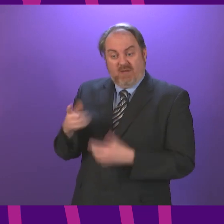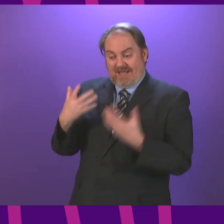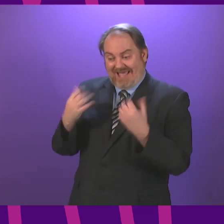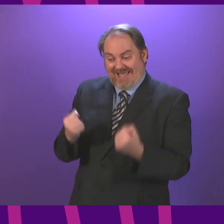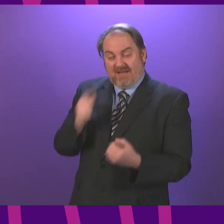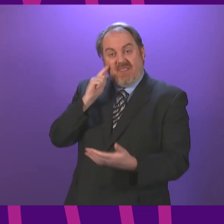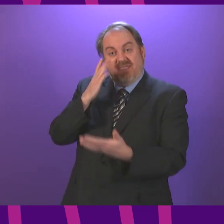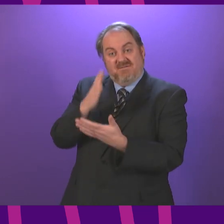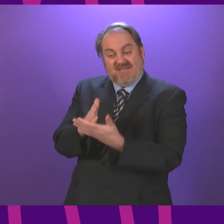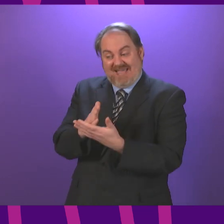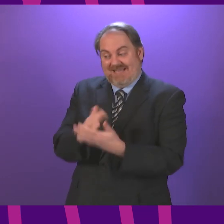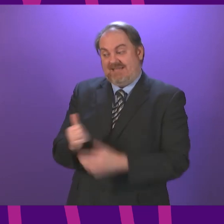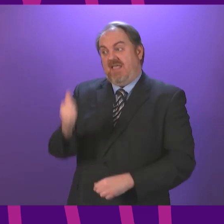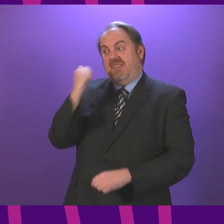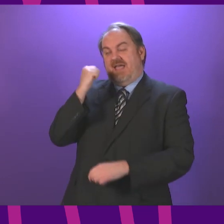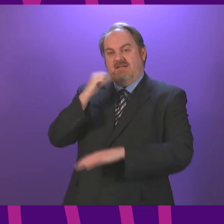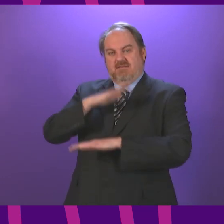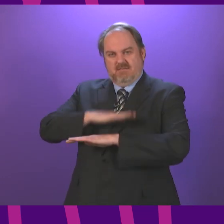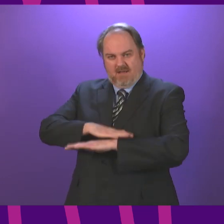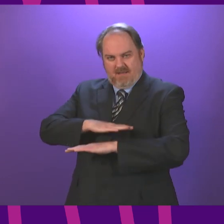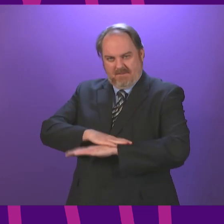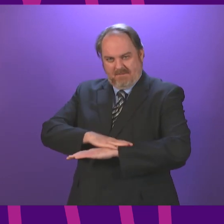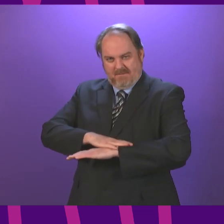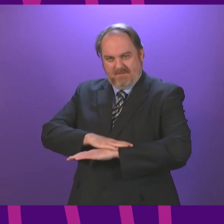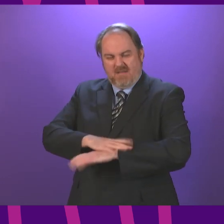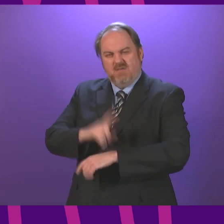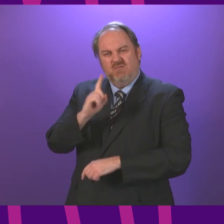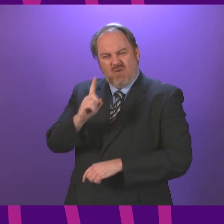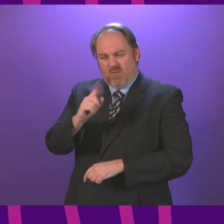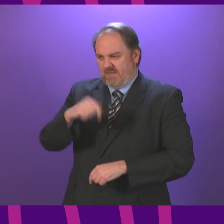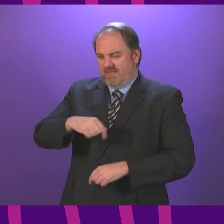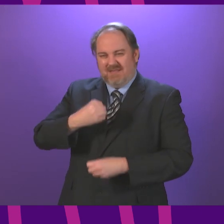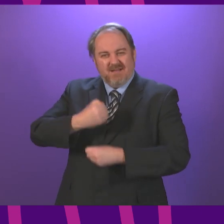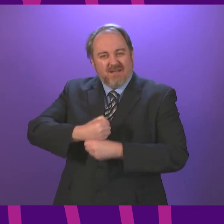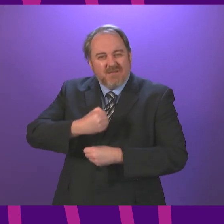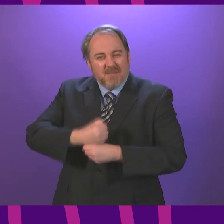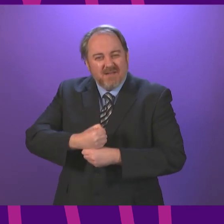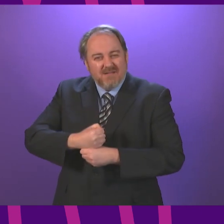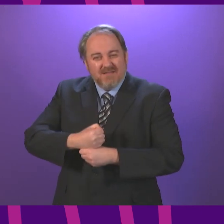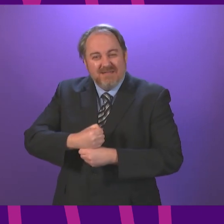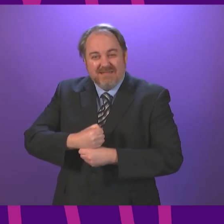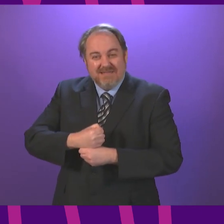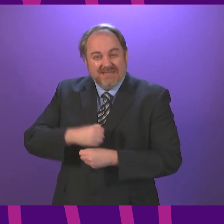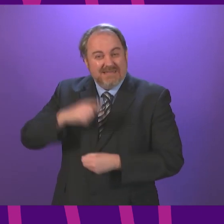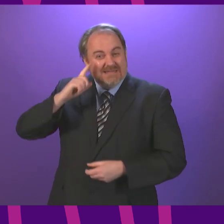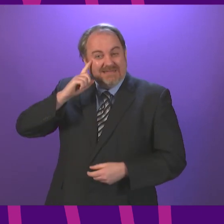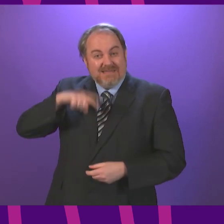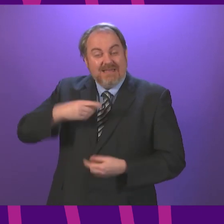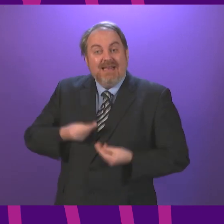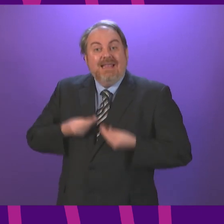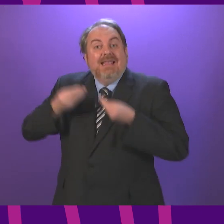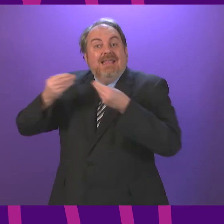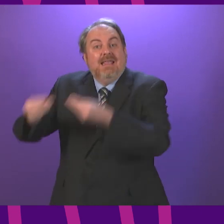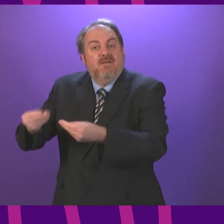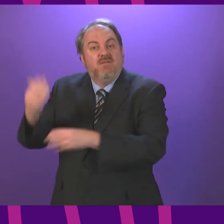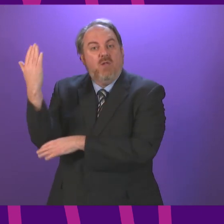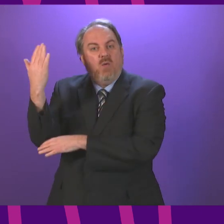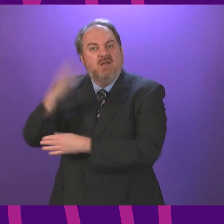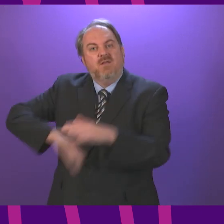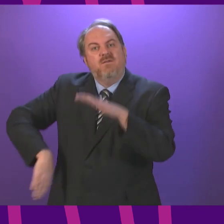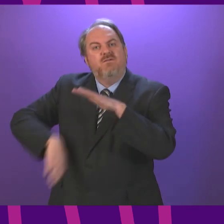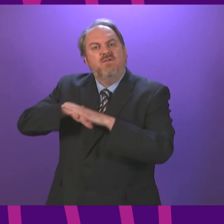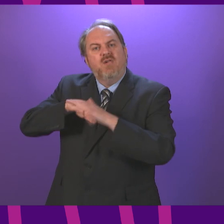then known. And First Minister, this government didn't even give its own lawyers the facts. Advocates